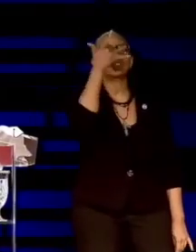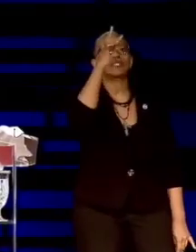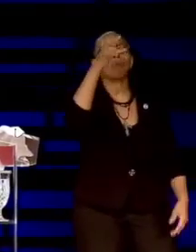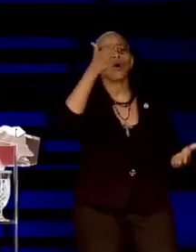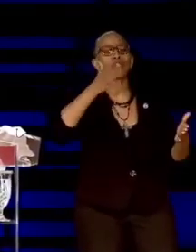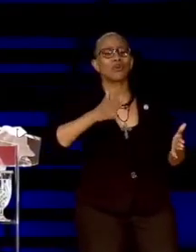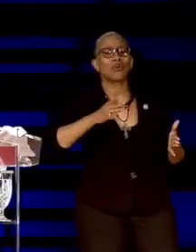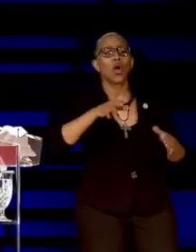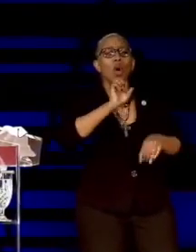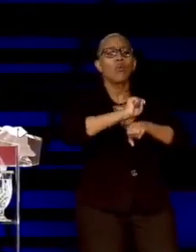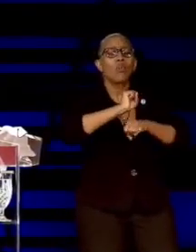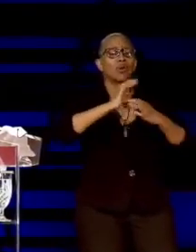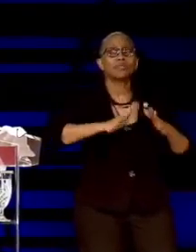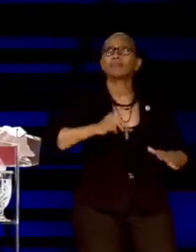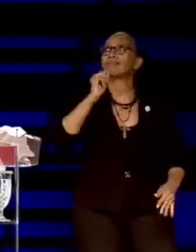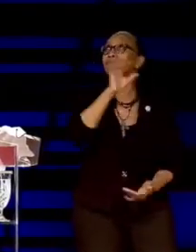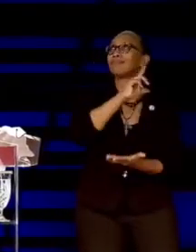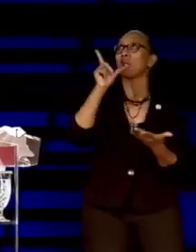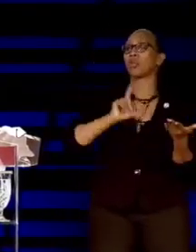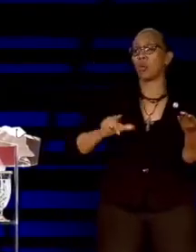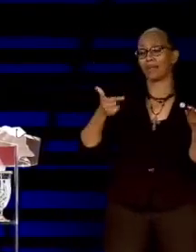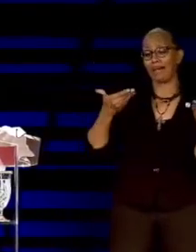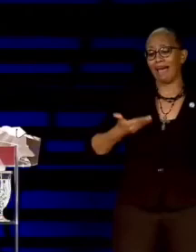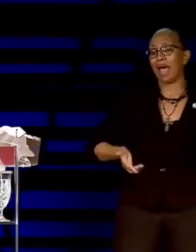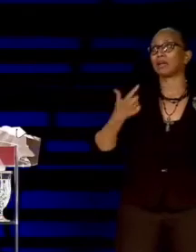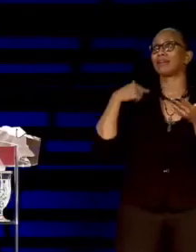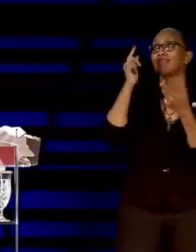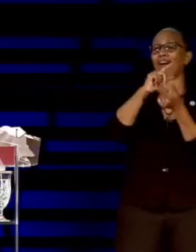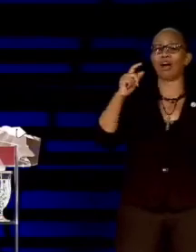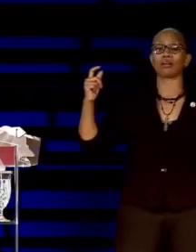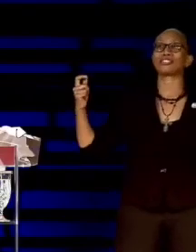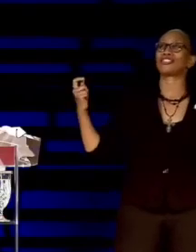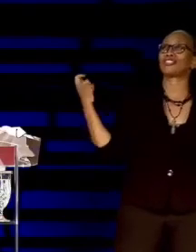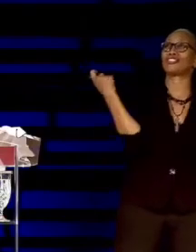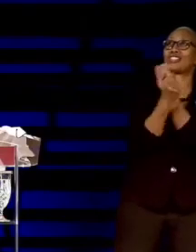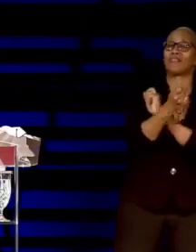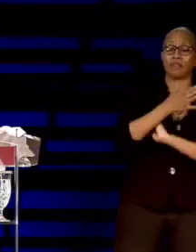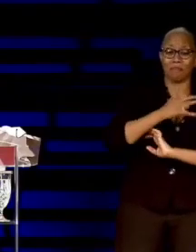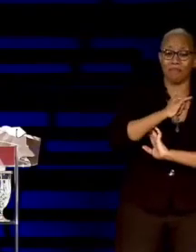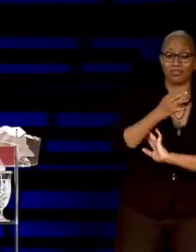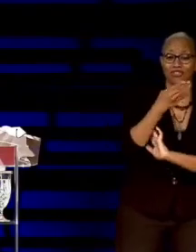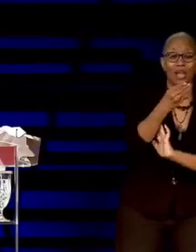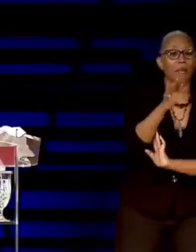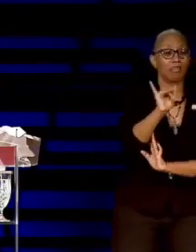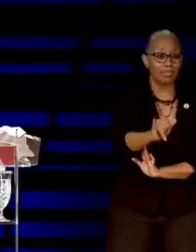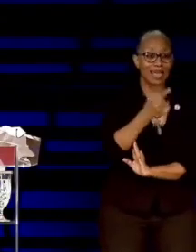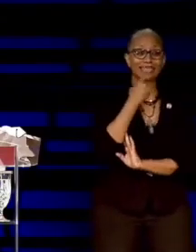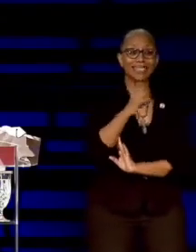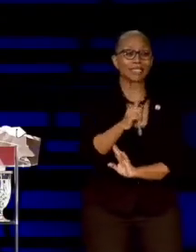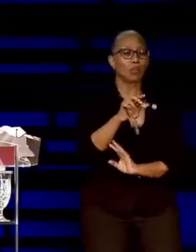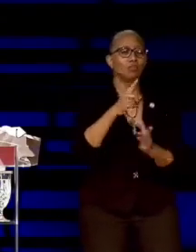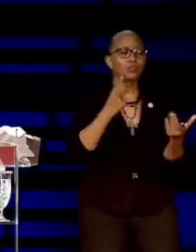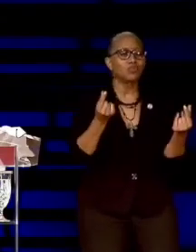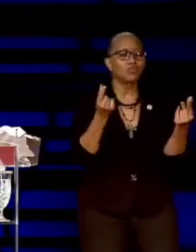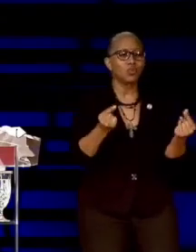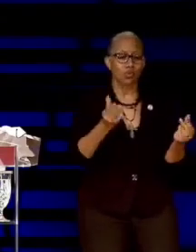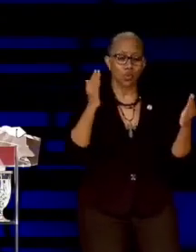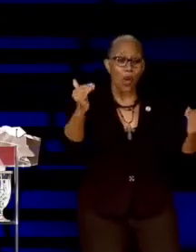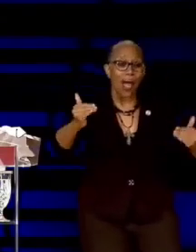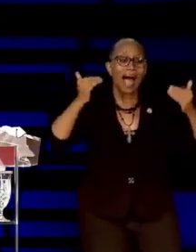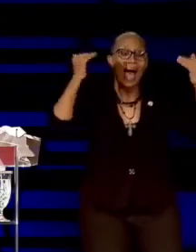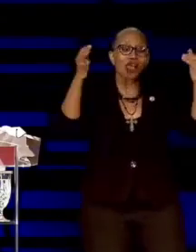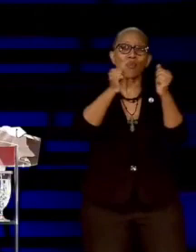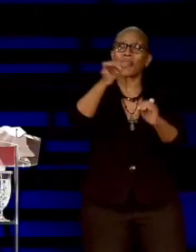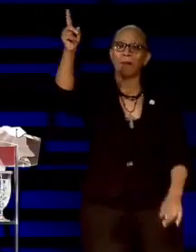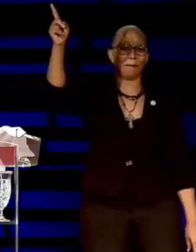room. Somebody that can say, Lord, I need a shift in employment. That just says, go higher in him.